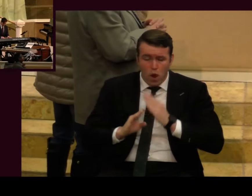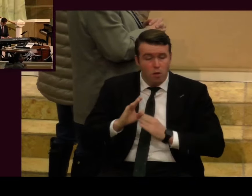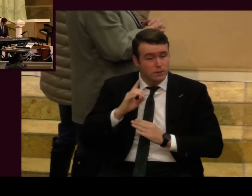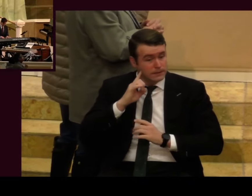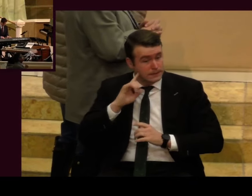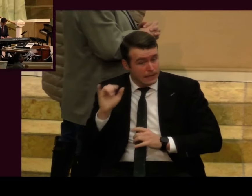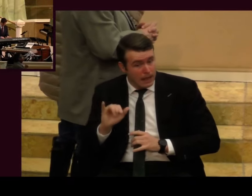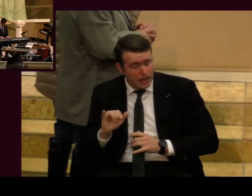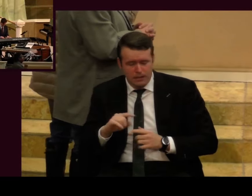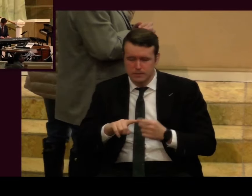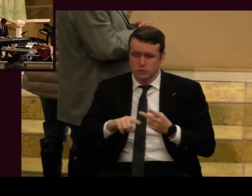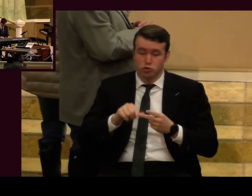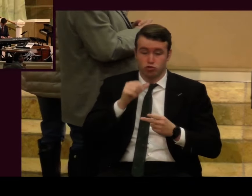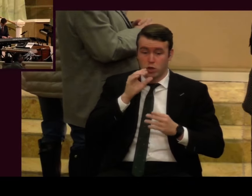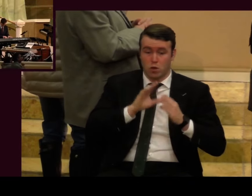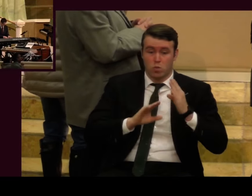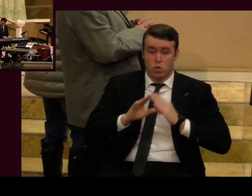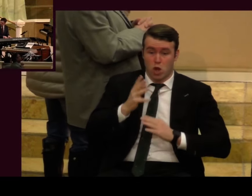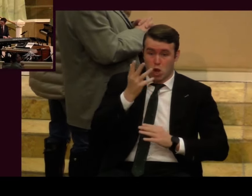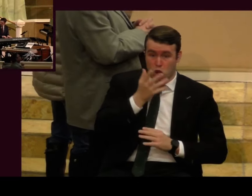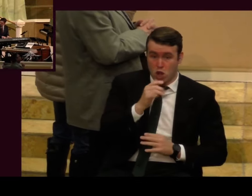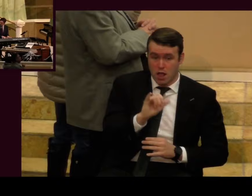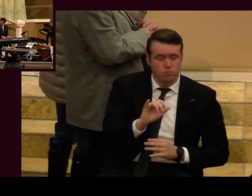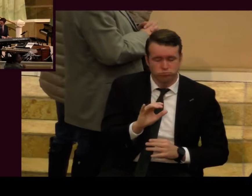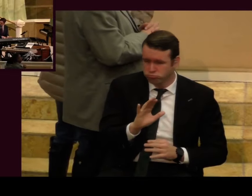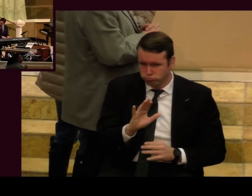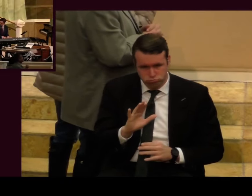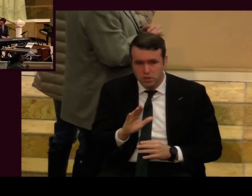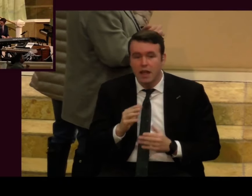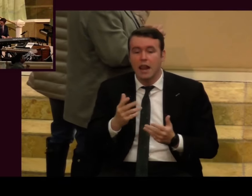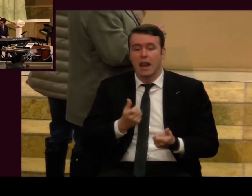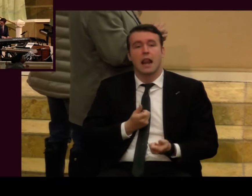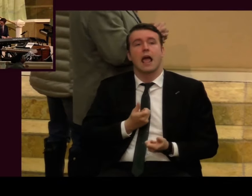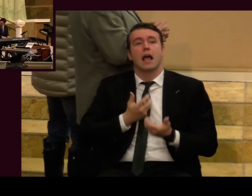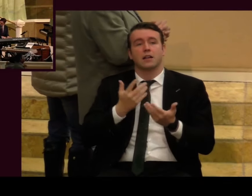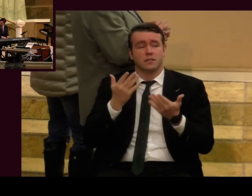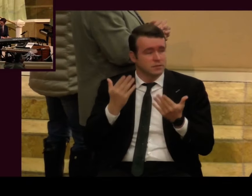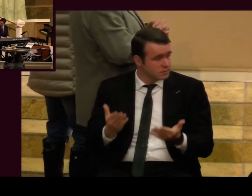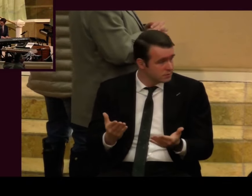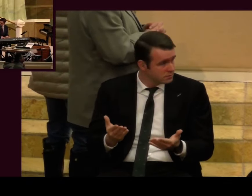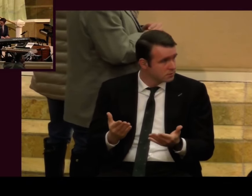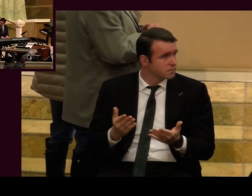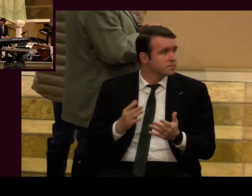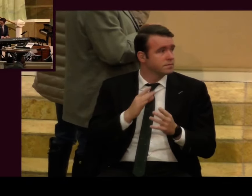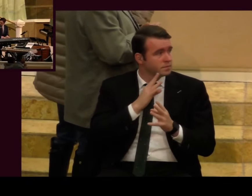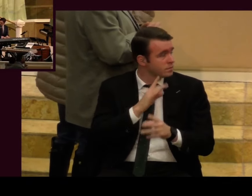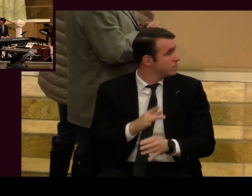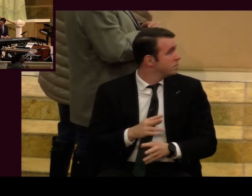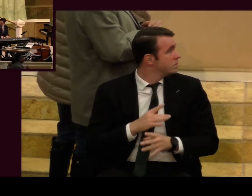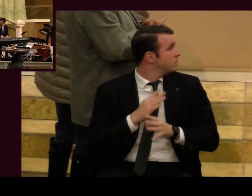worry about what you sound like. Don't worry about what you look like. Let it go now.